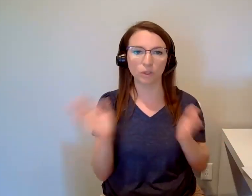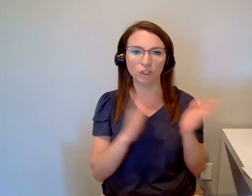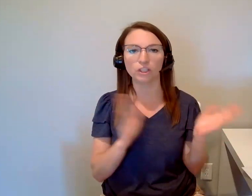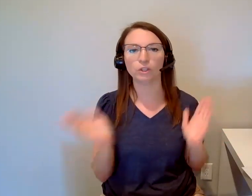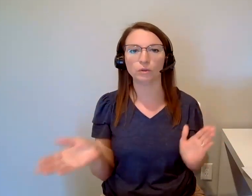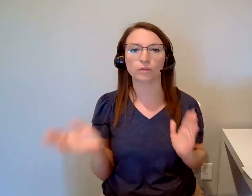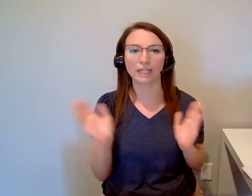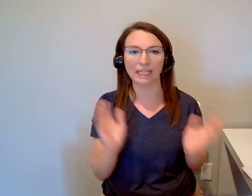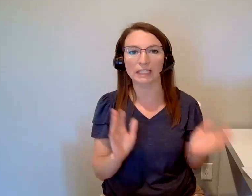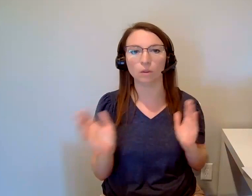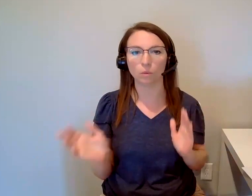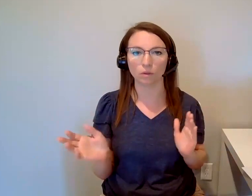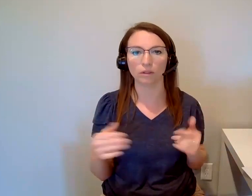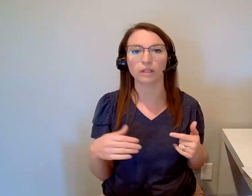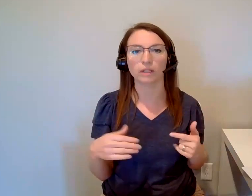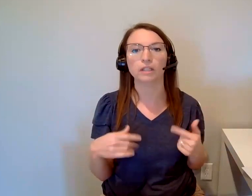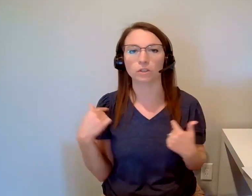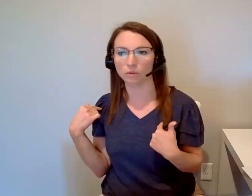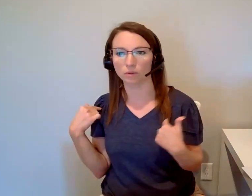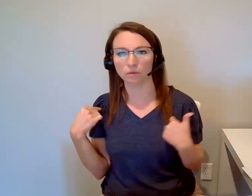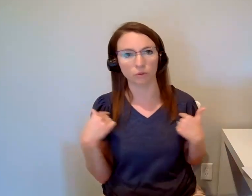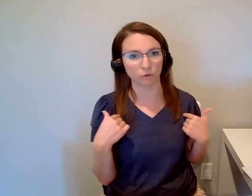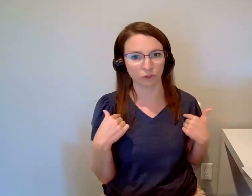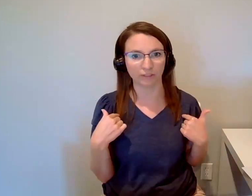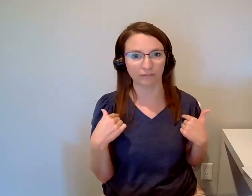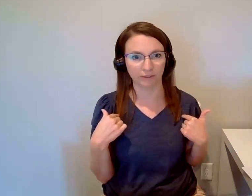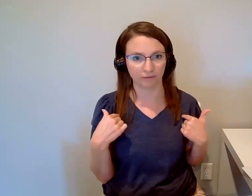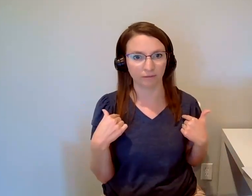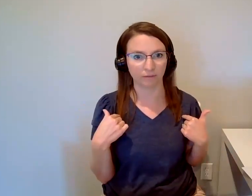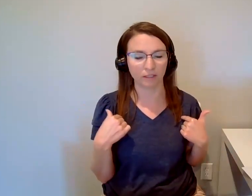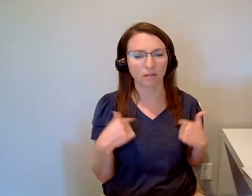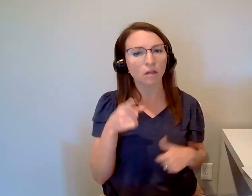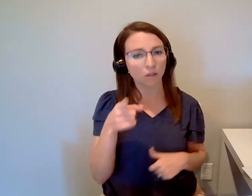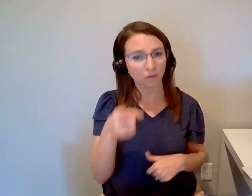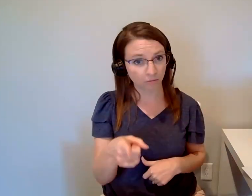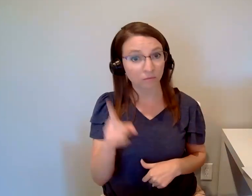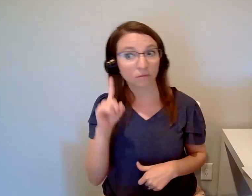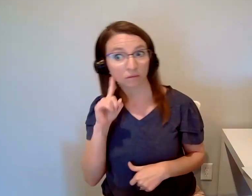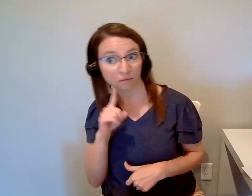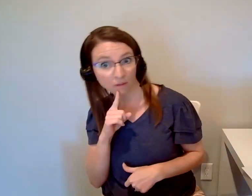what you're going to do for and or is you're going to do a little shoulder shift, okay?